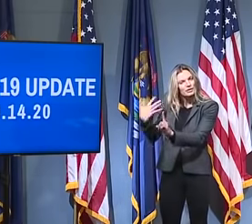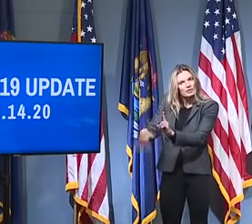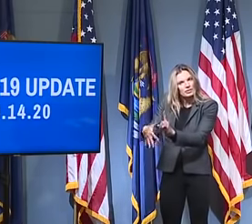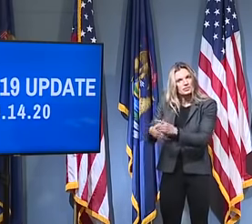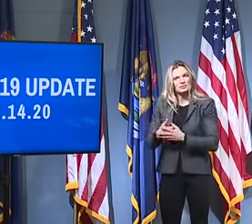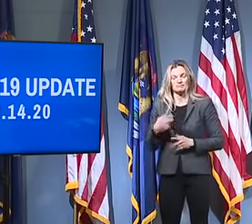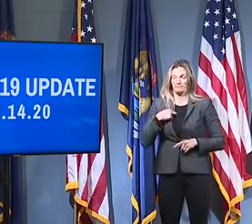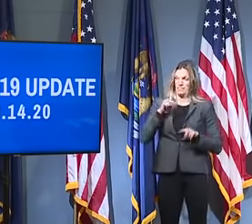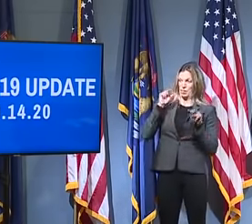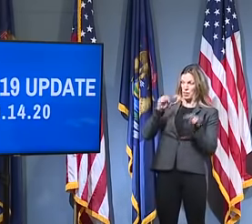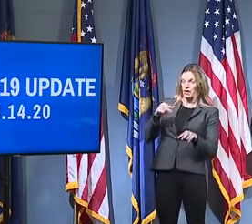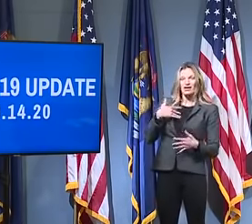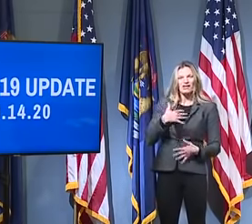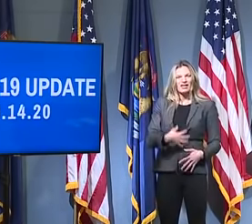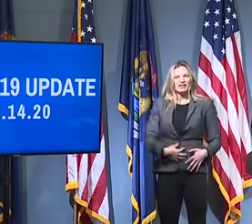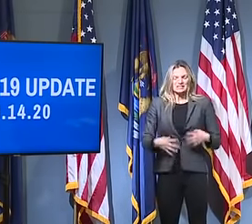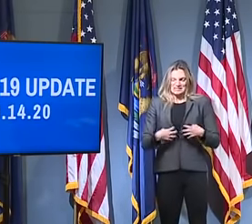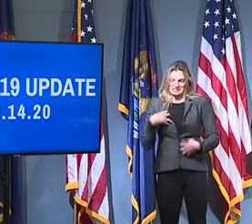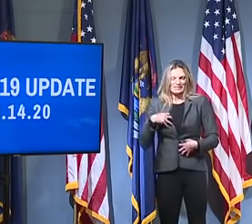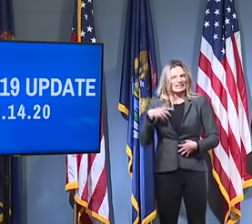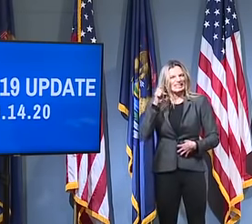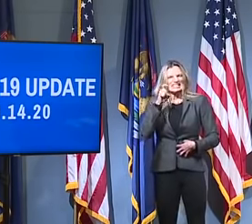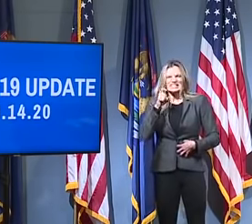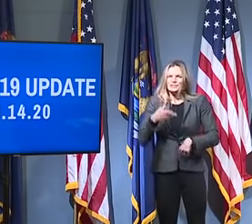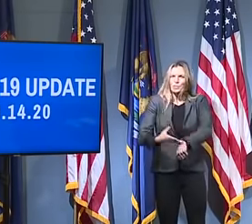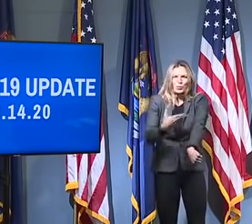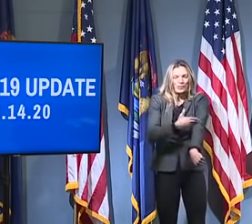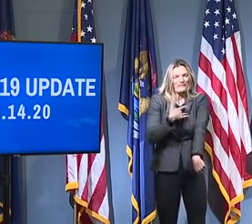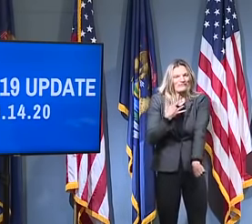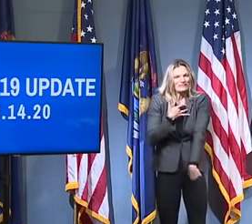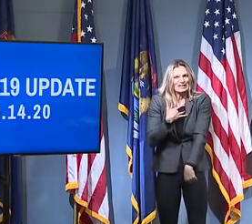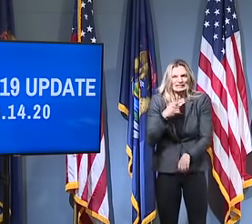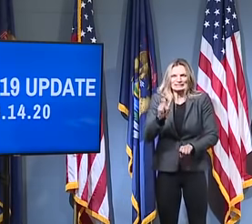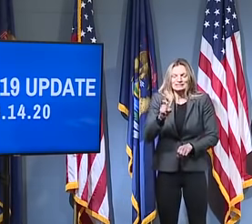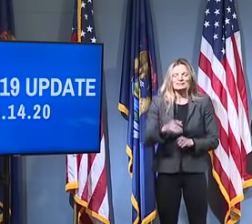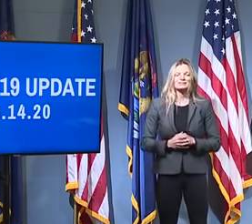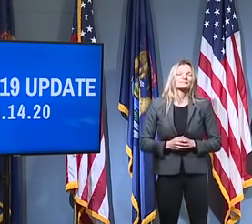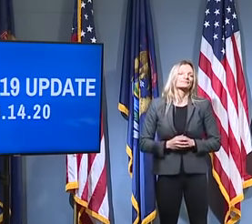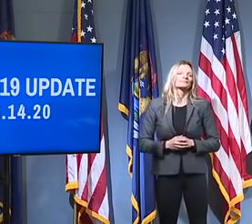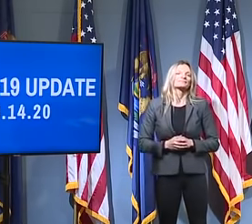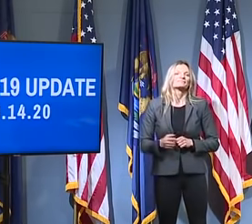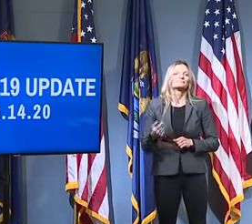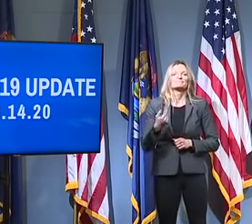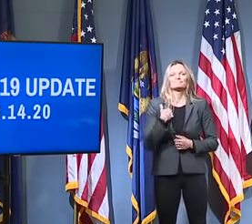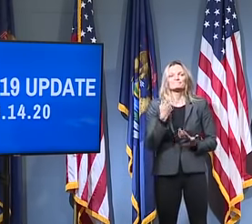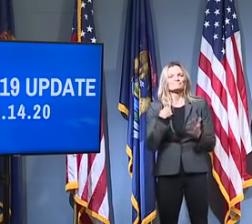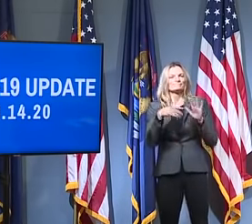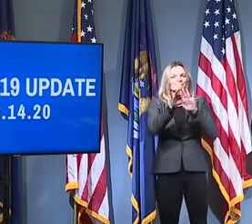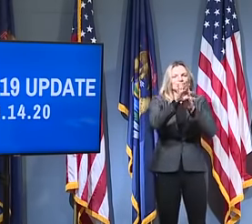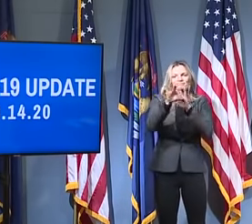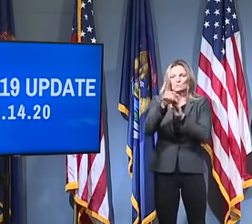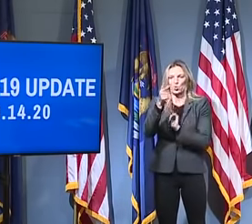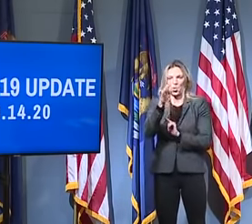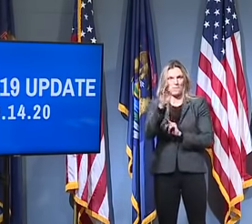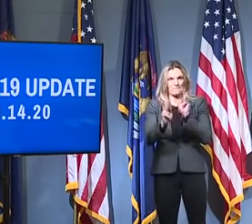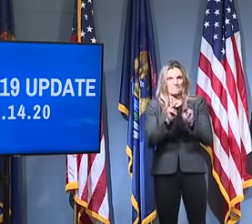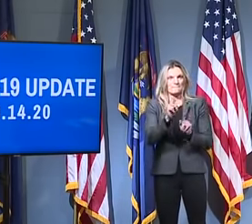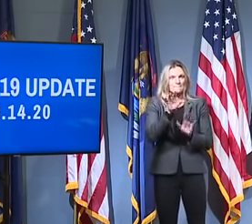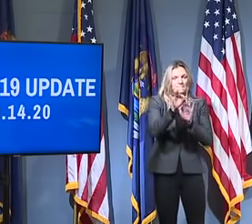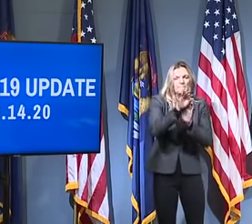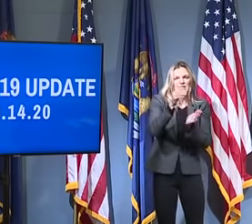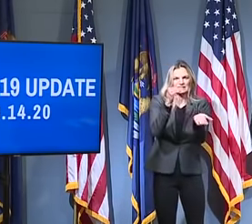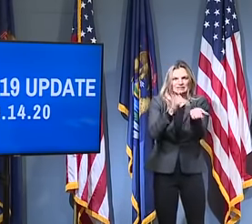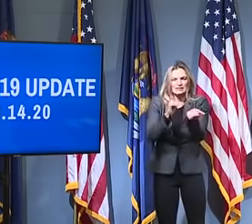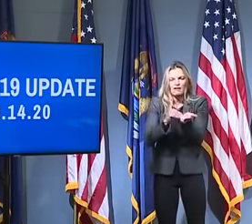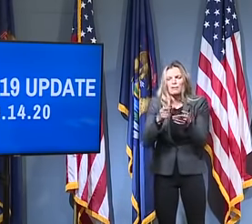to work immediately to do something about this. We assembled 24 of the strongest and most conscientious minds in our state: